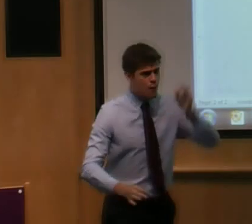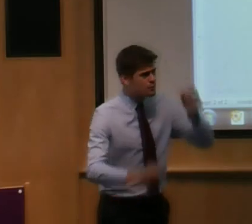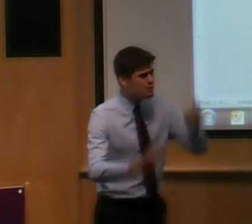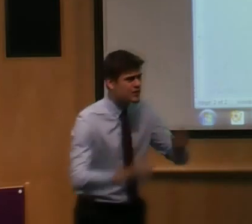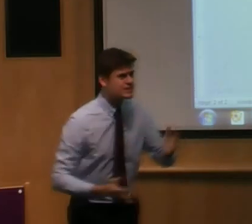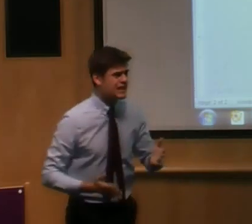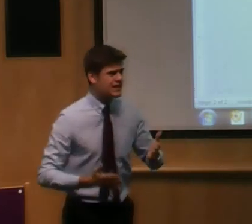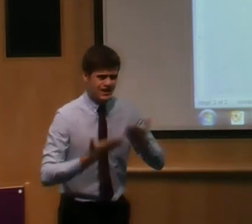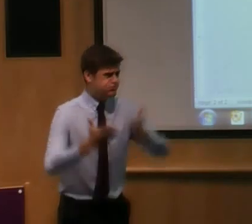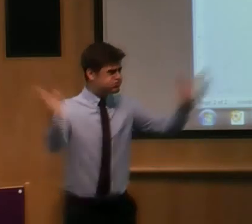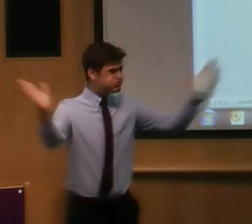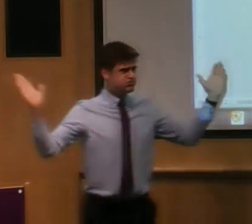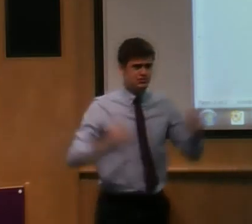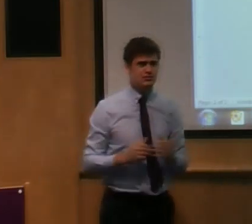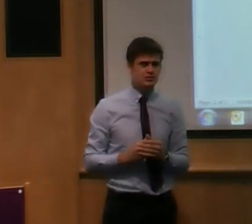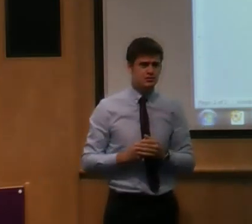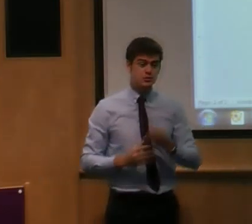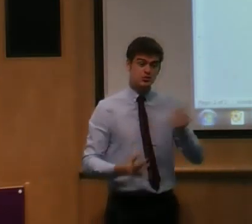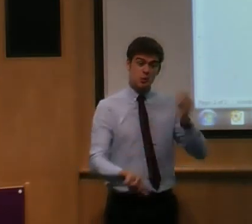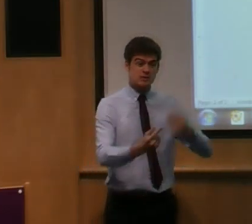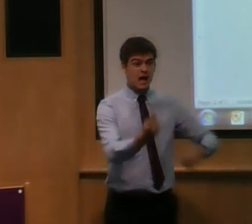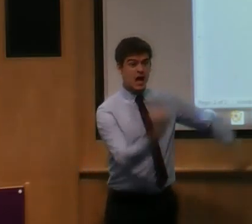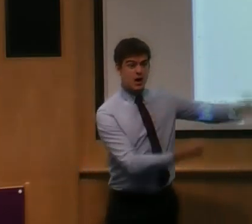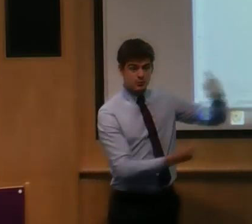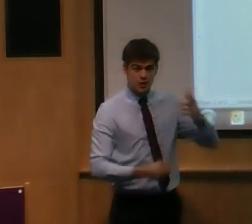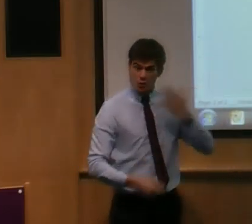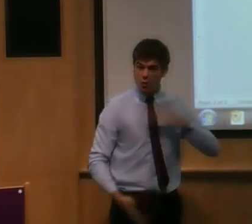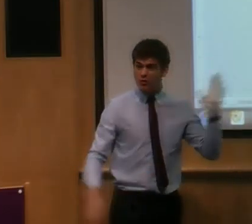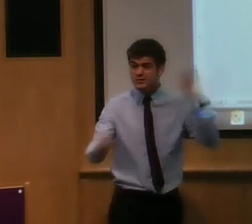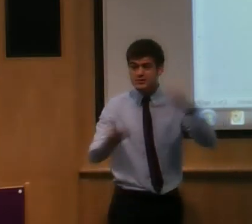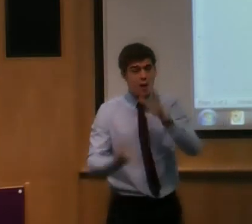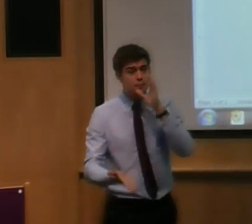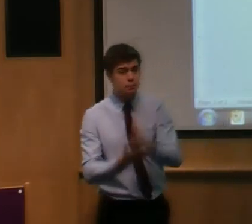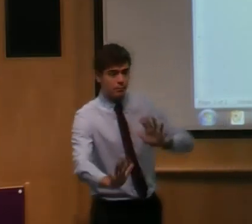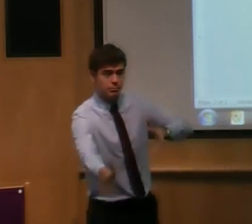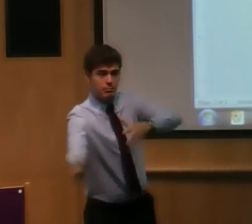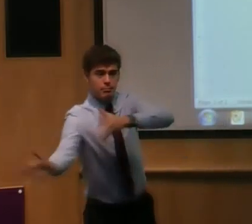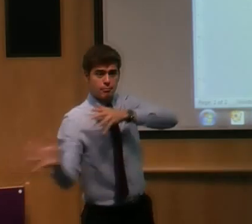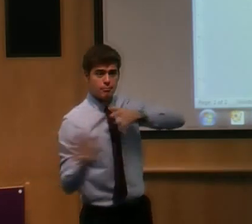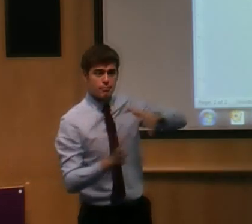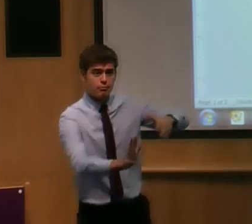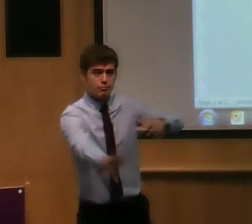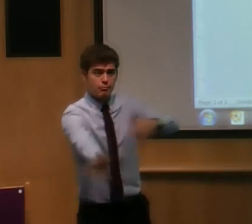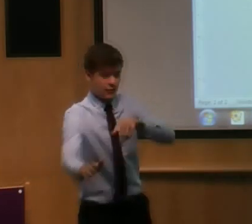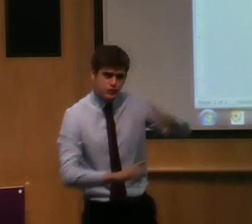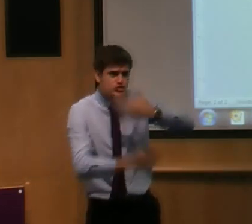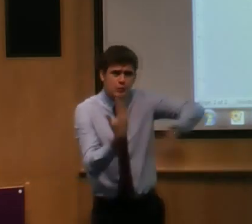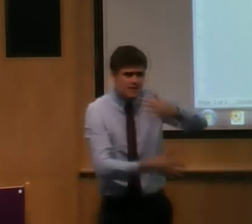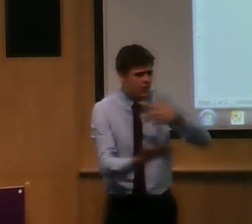not about delivering services for us, it's about supporting what's there. Now, that could be education. That could be coming to meet